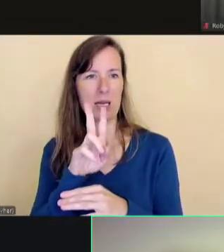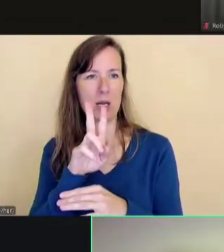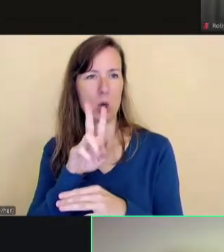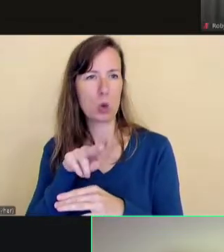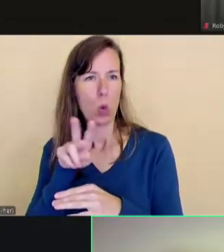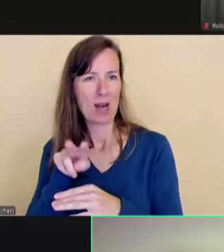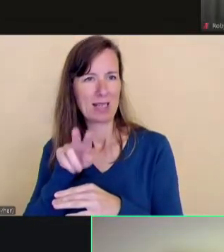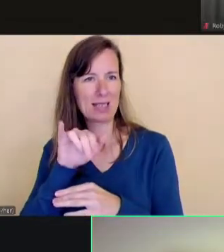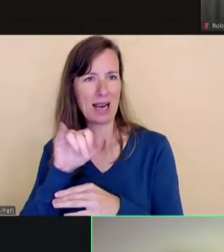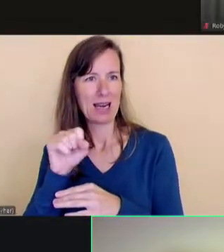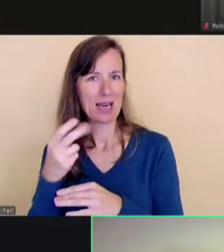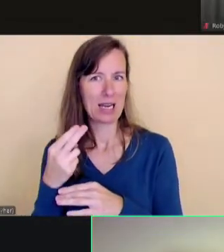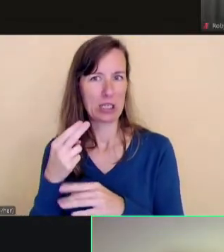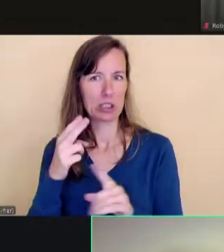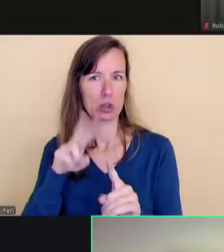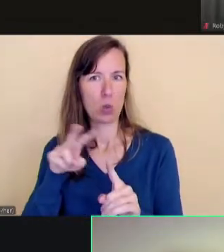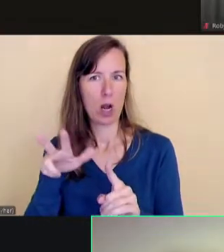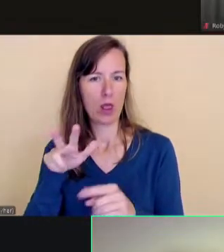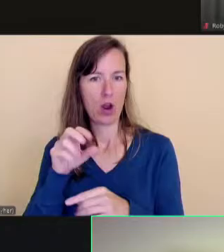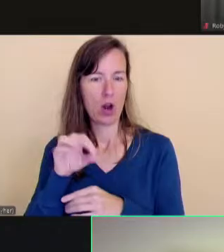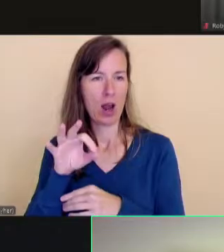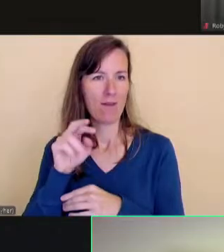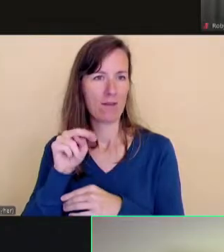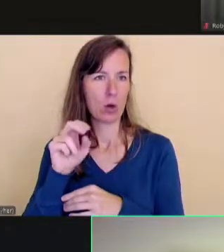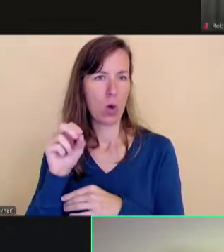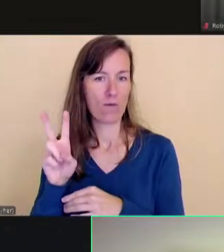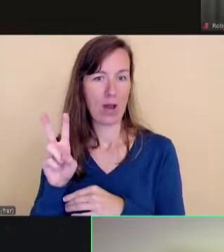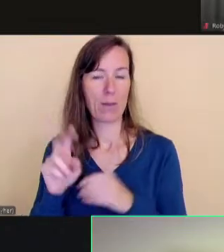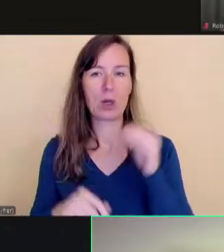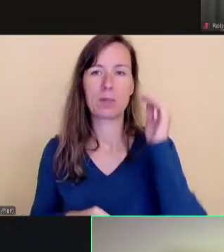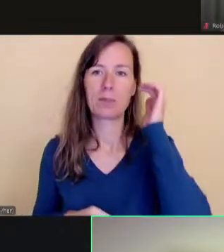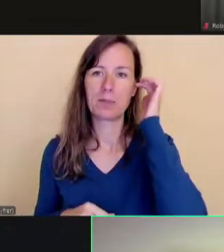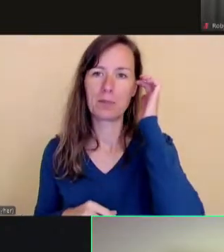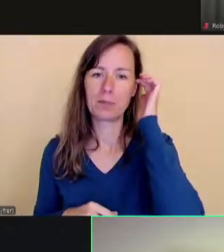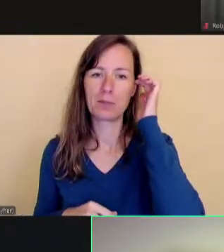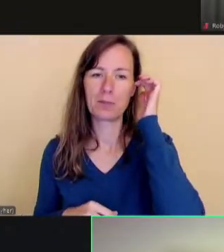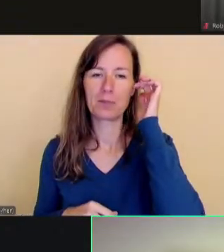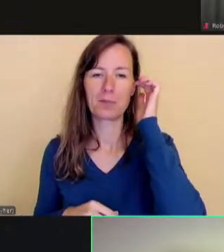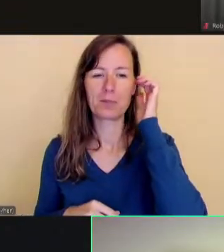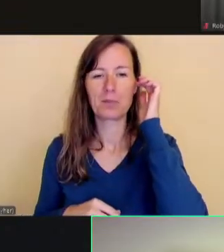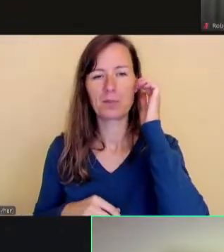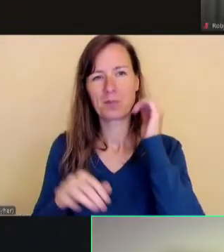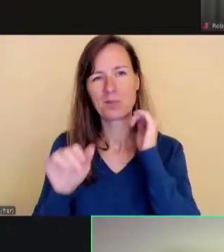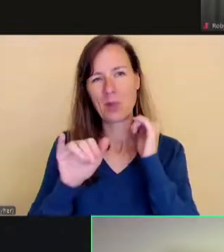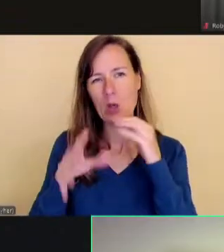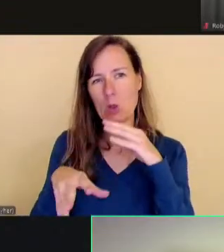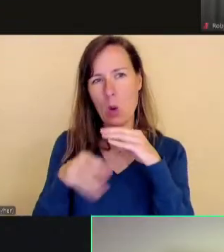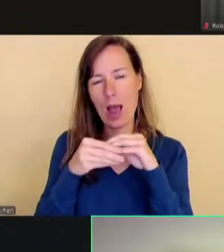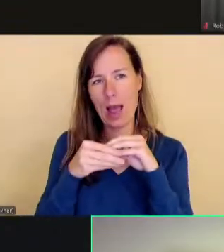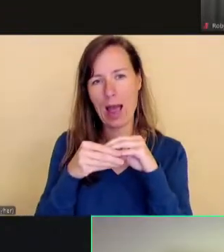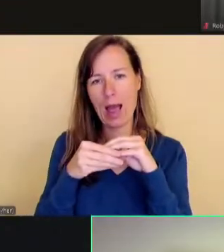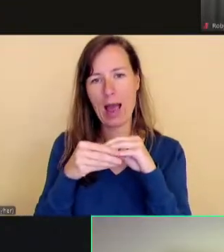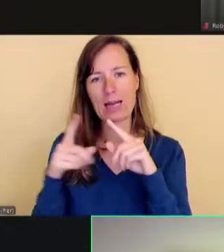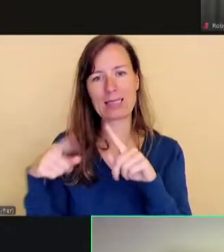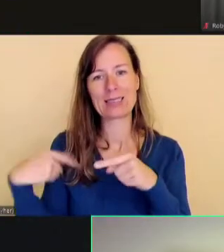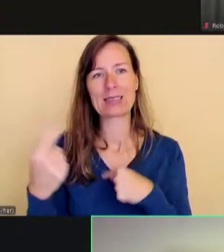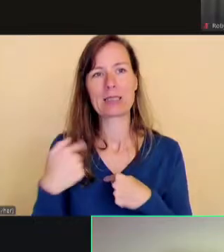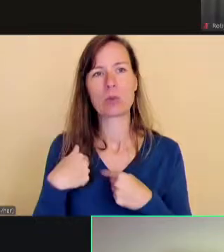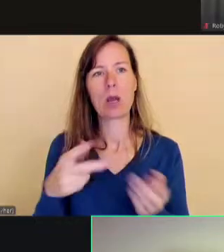22nd-ish, 23rd. I will just, as an aside, add that since we published the plan,